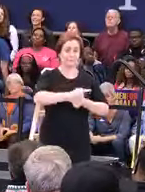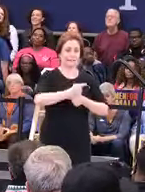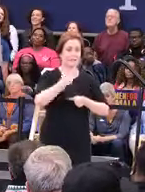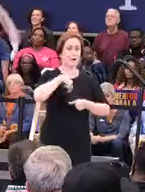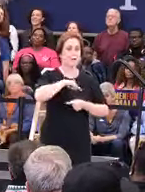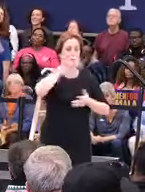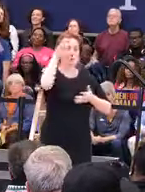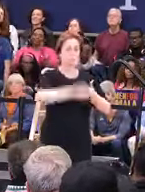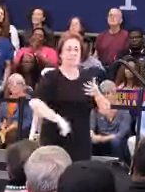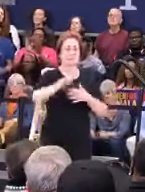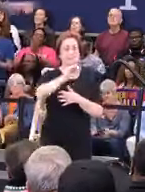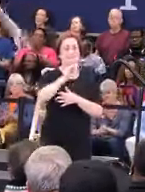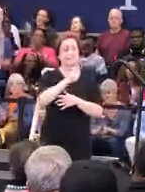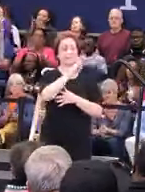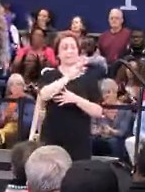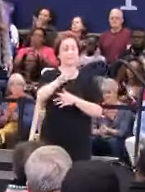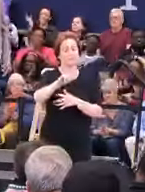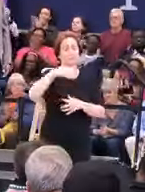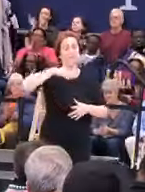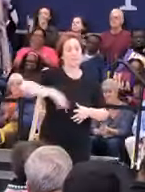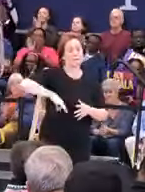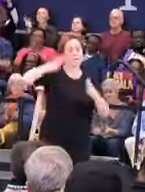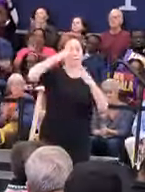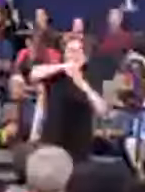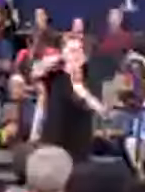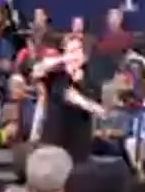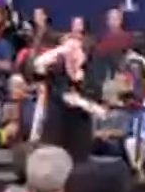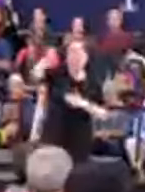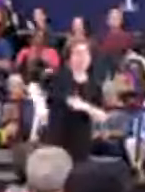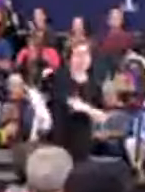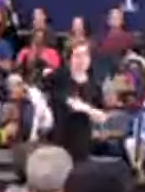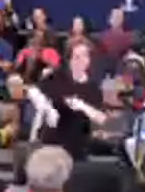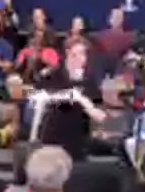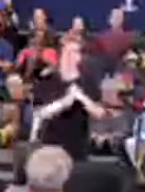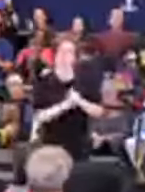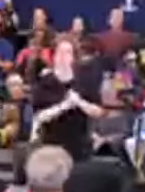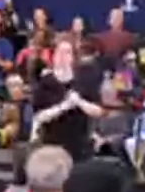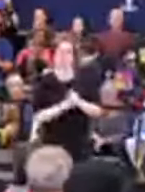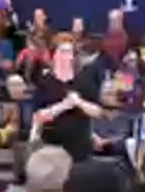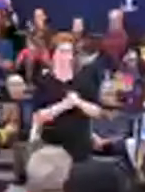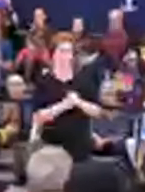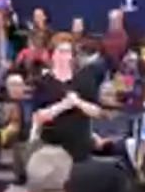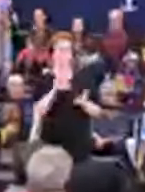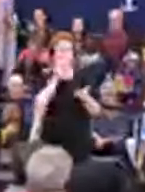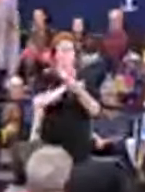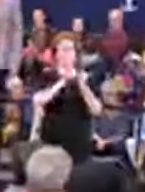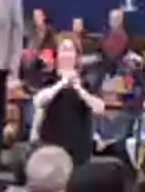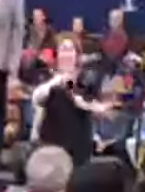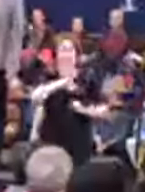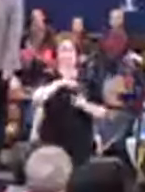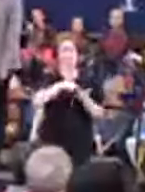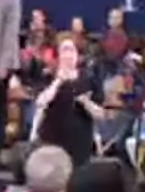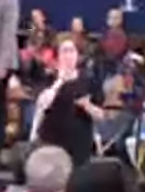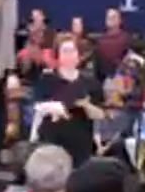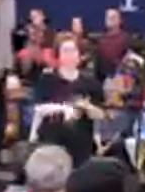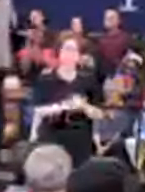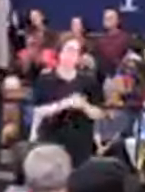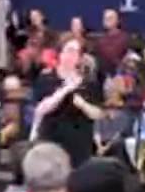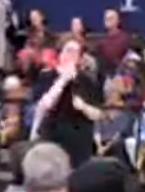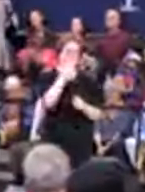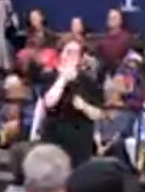that tax bill benefit from the top 1% of the biggest corporations in America. That's how we'll pay for it.